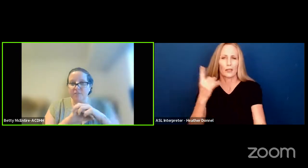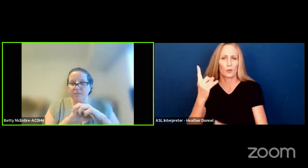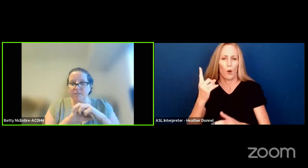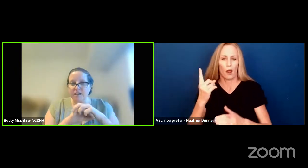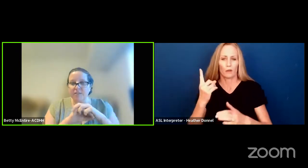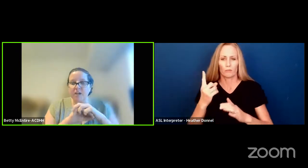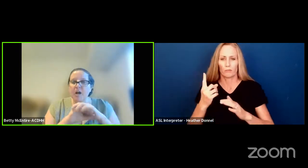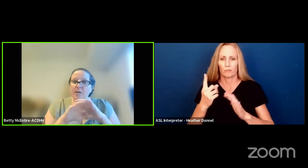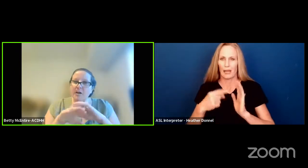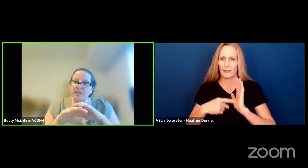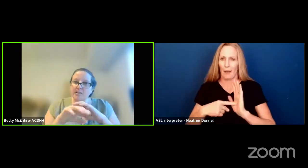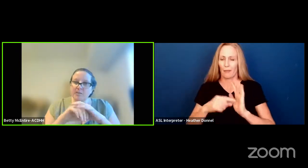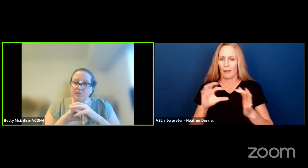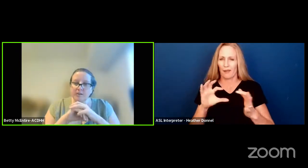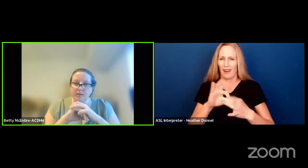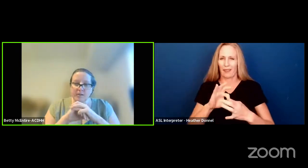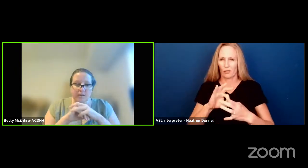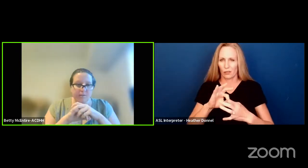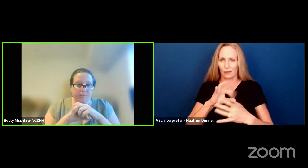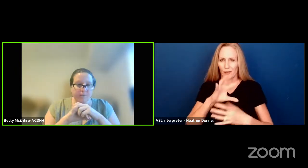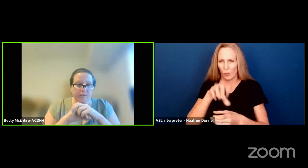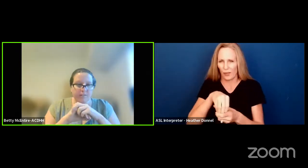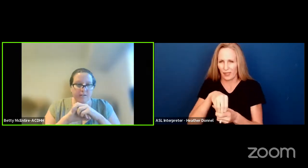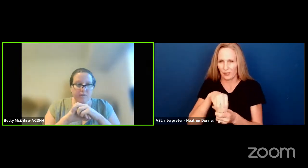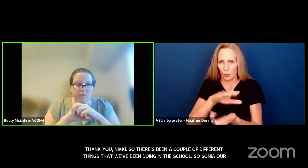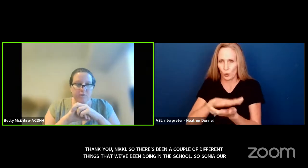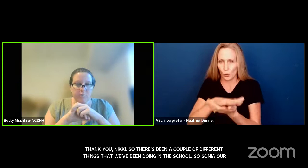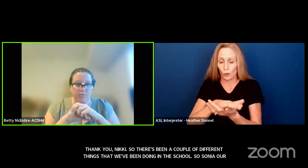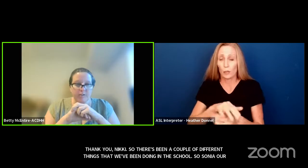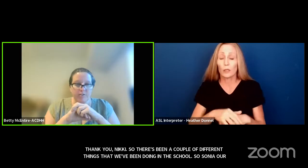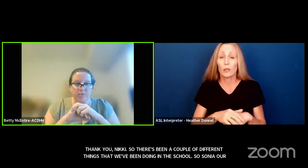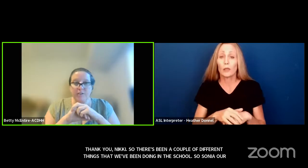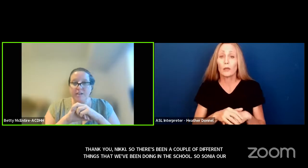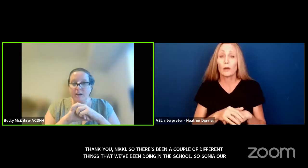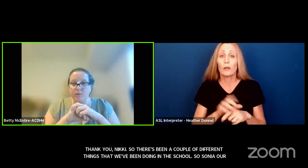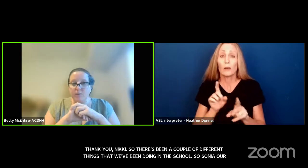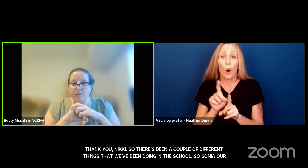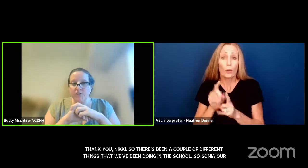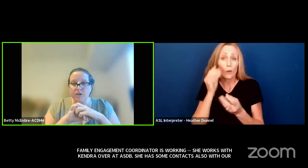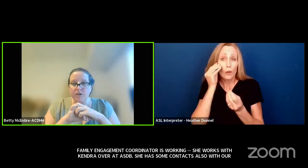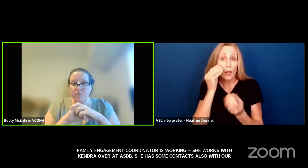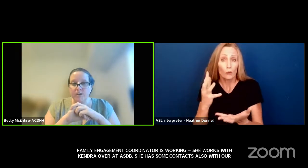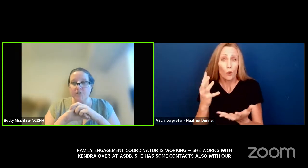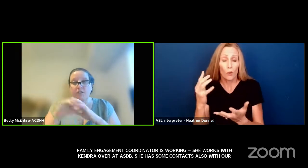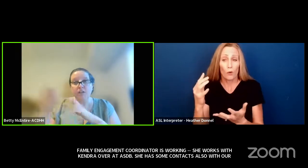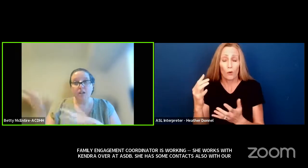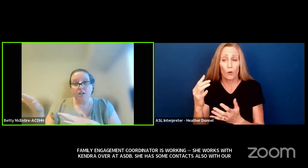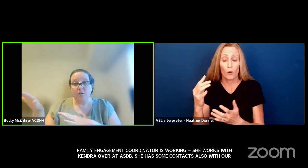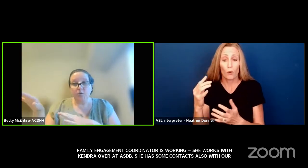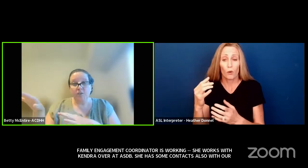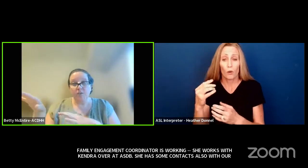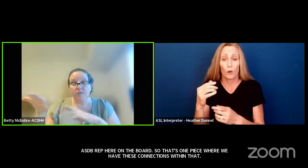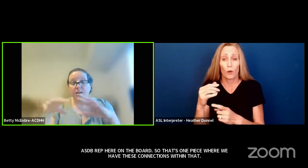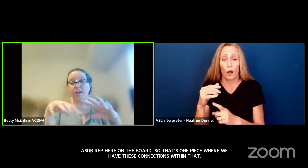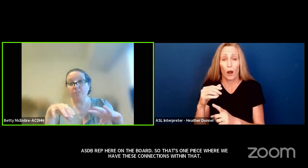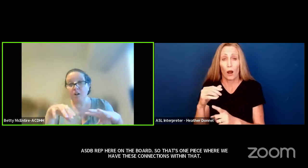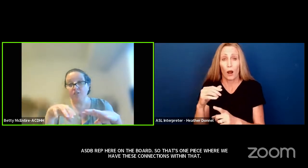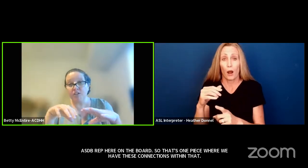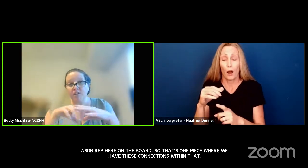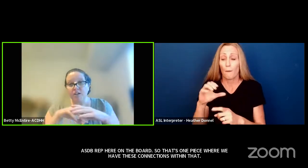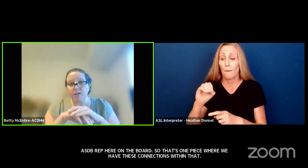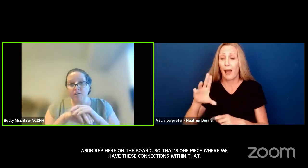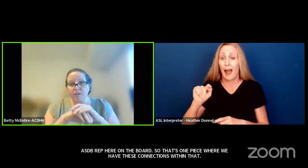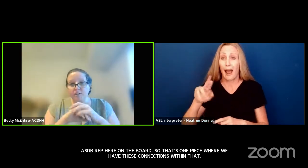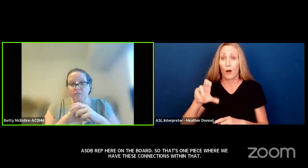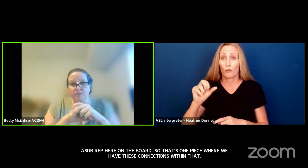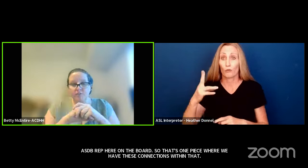connections within that. I also want to let you know that we've been doing the outreach actually with the Deafline